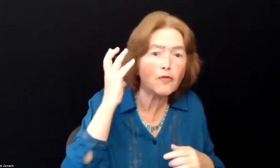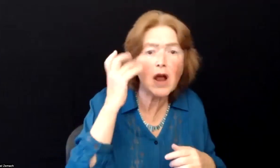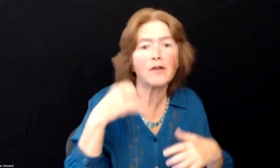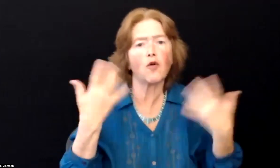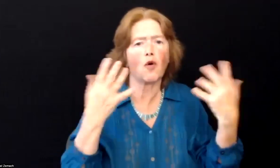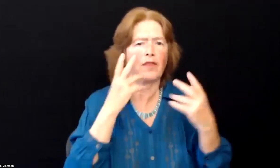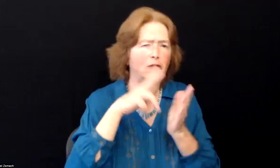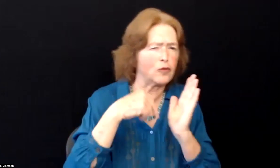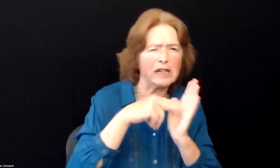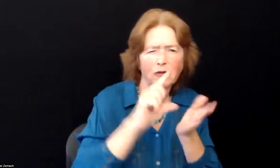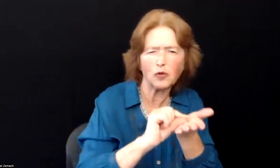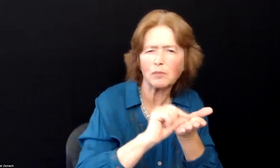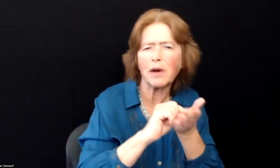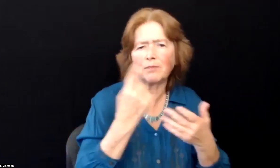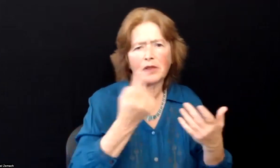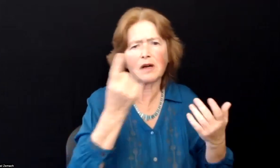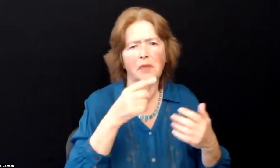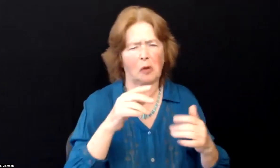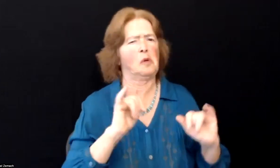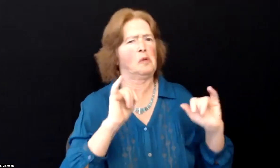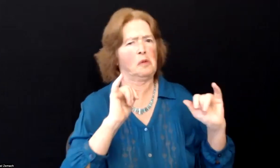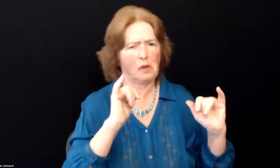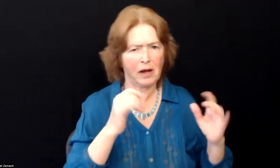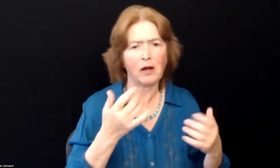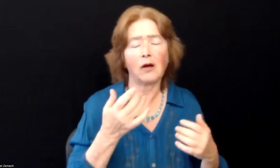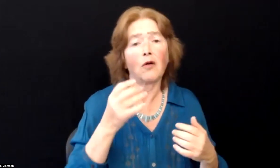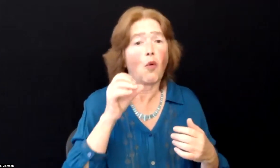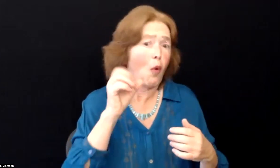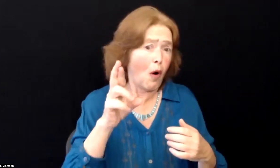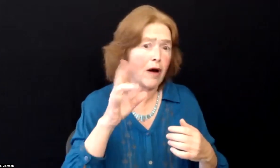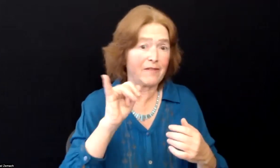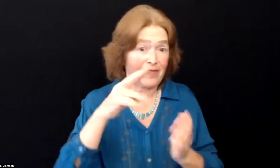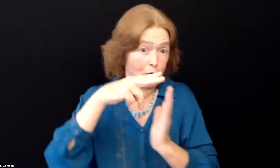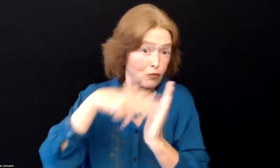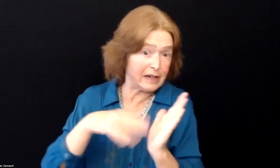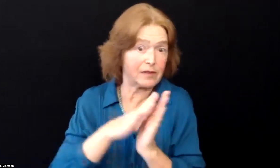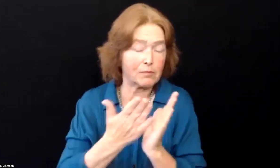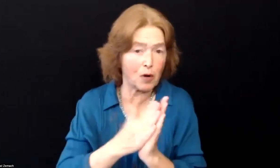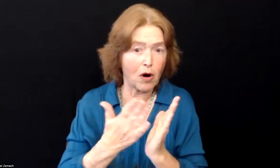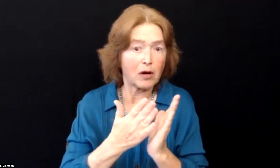maybe they find out about the book on the radio through a podcast, or if they read the book